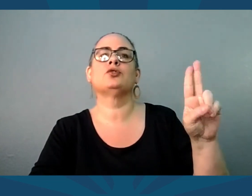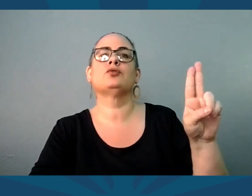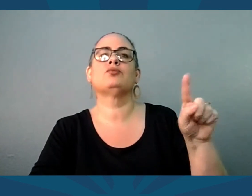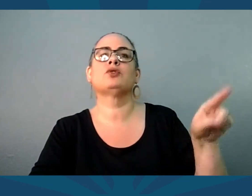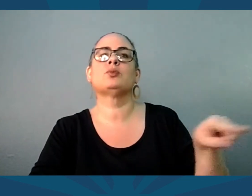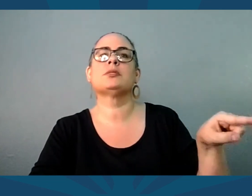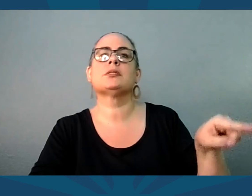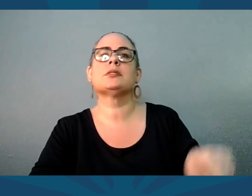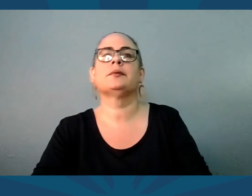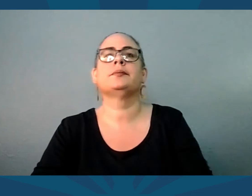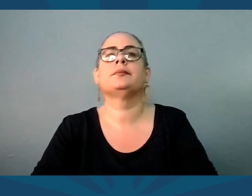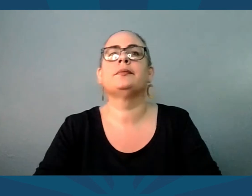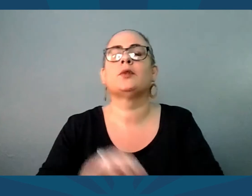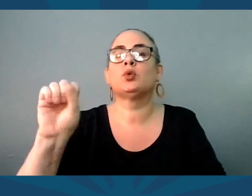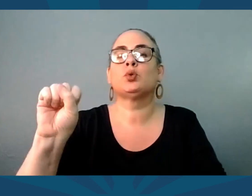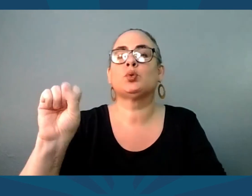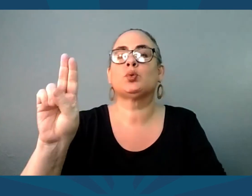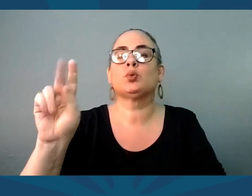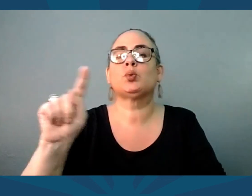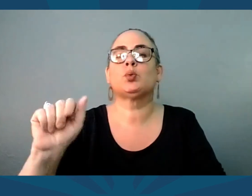Santa Cruz,